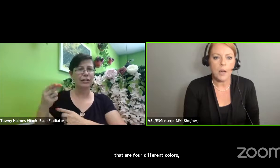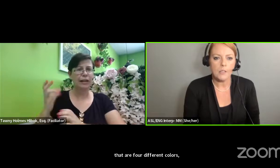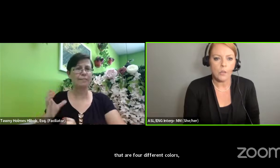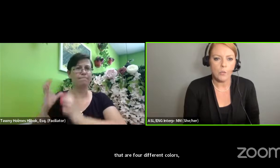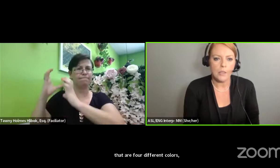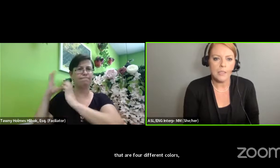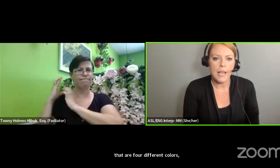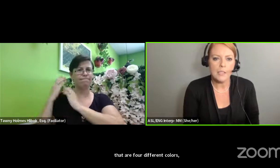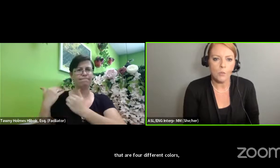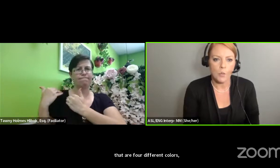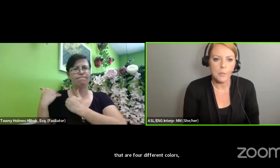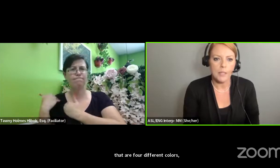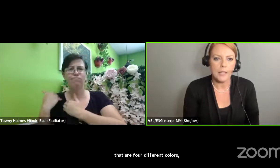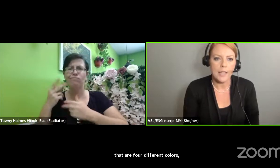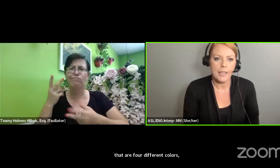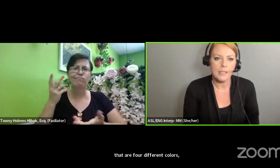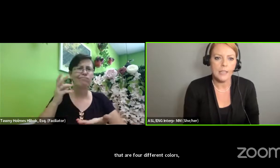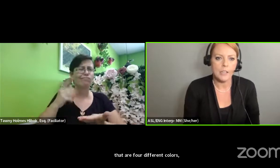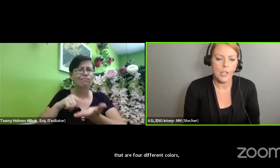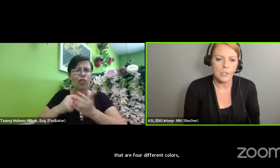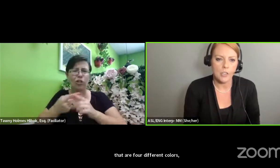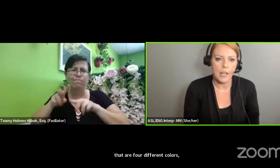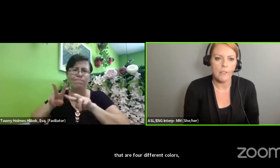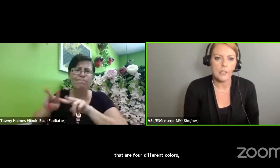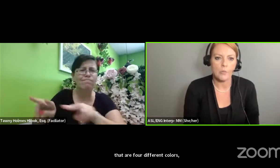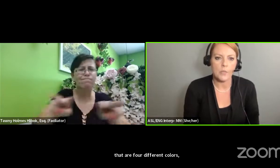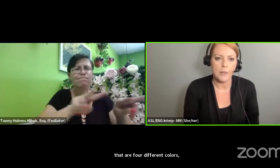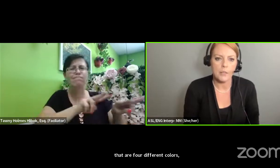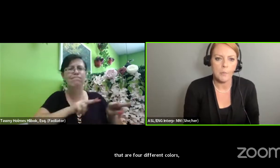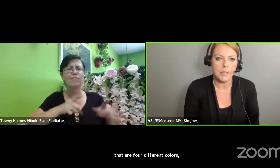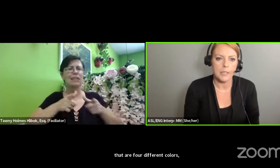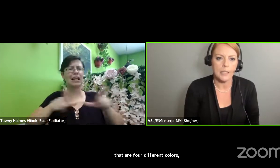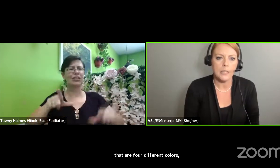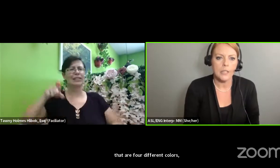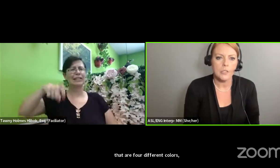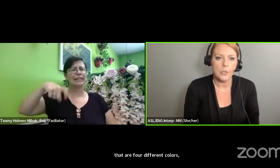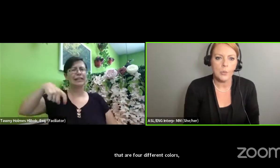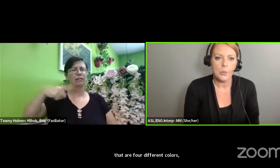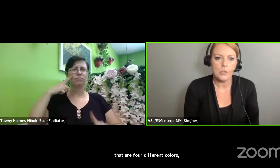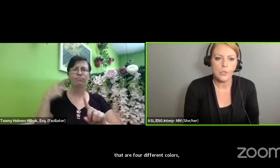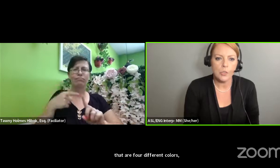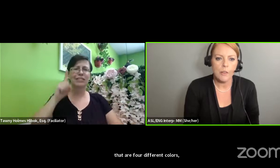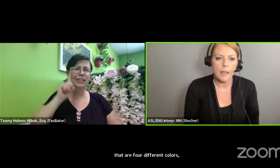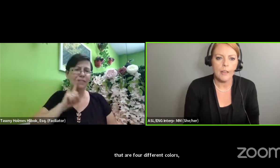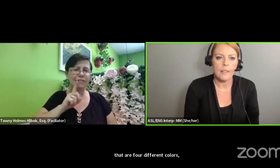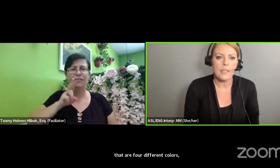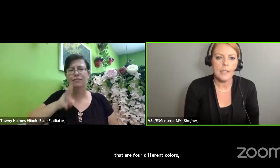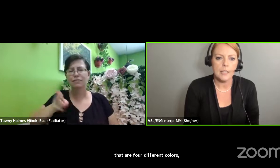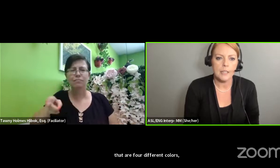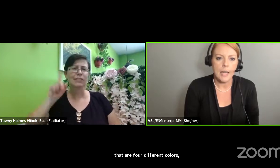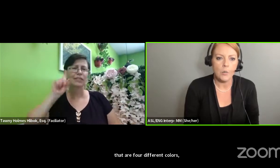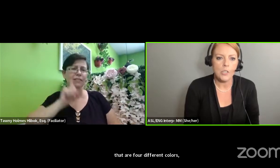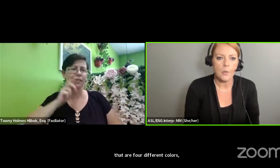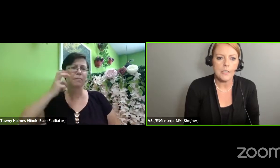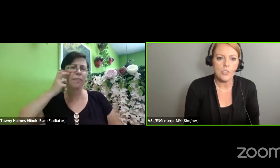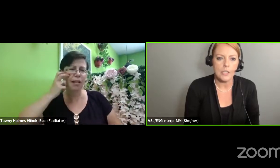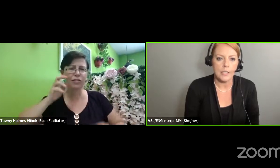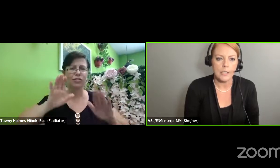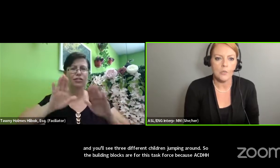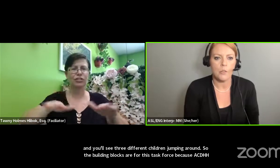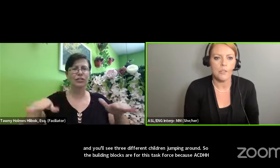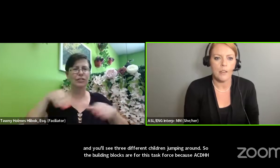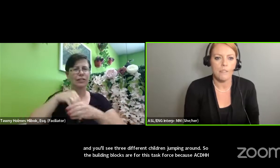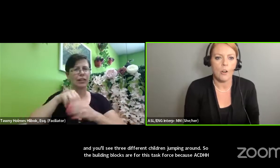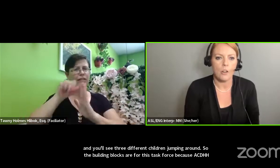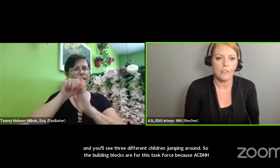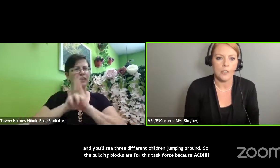building blocks are for this task force because ACDHH gave us the responsibility to survey the language acquisition